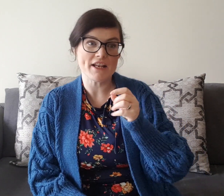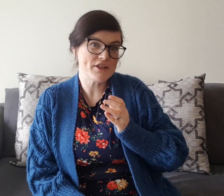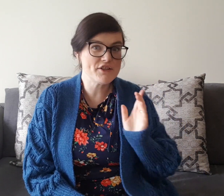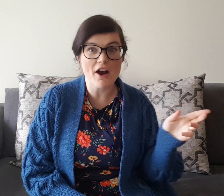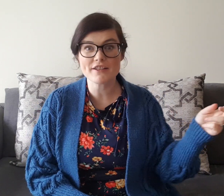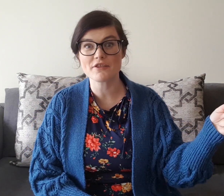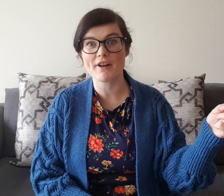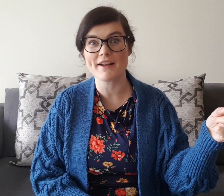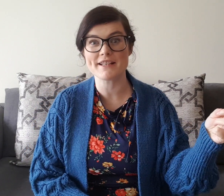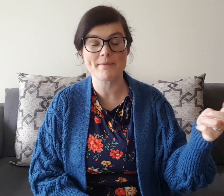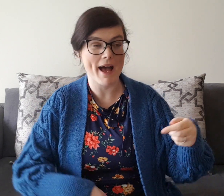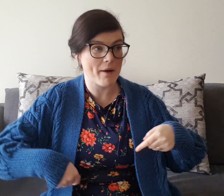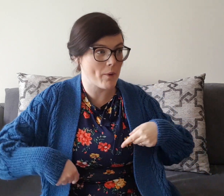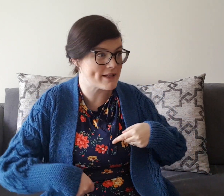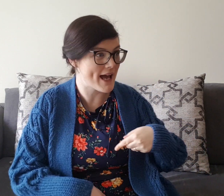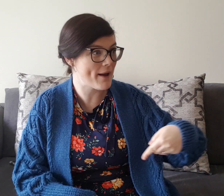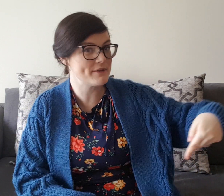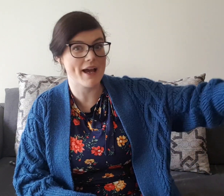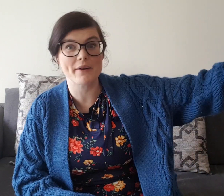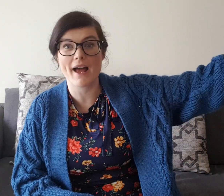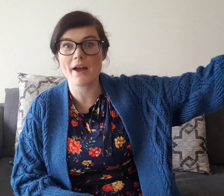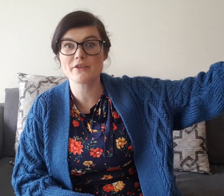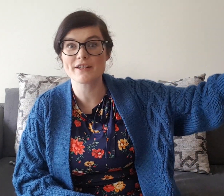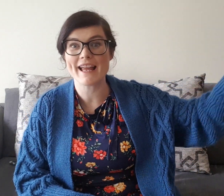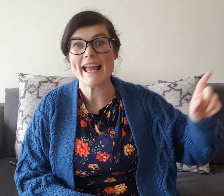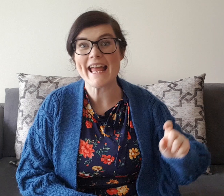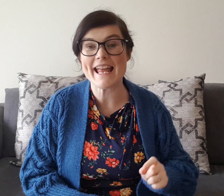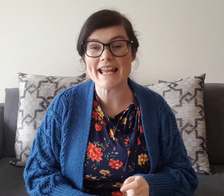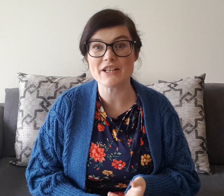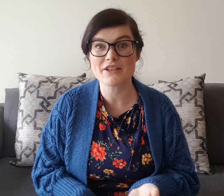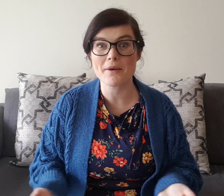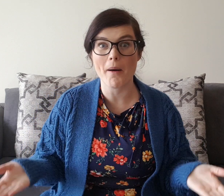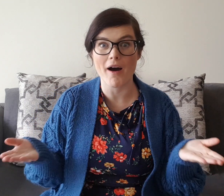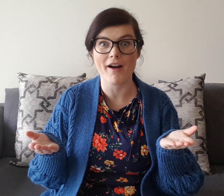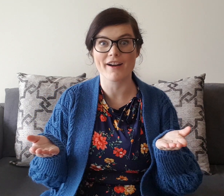Charlie darted around him and went out into the park.